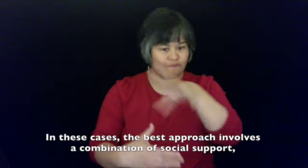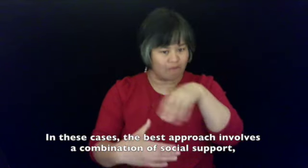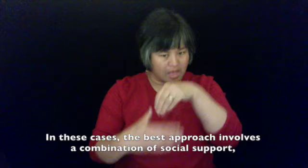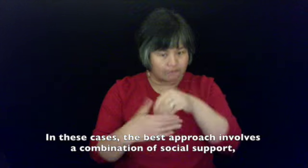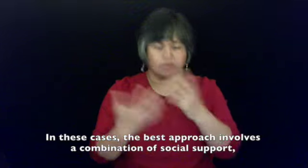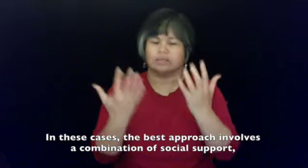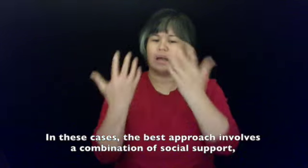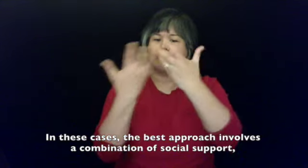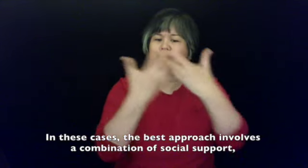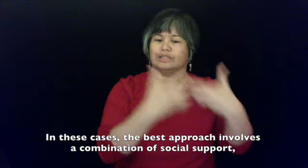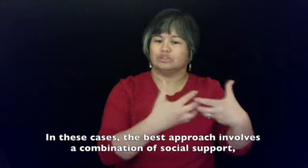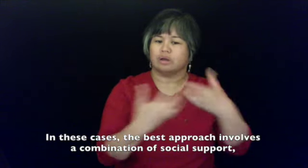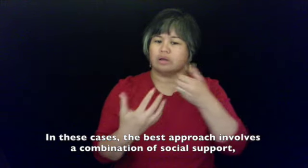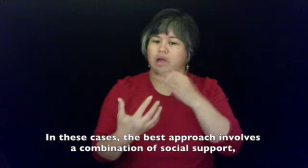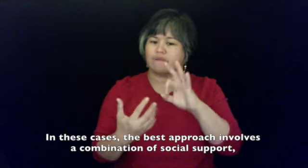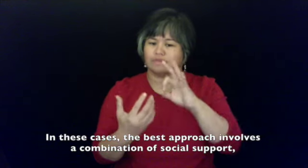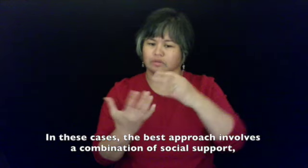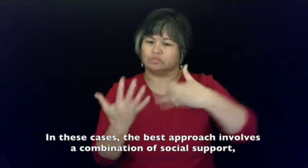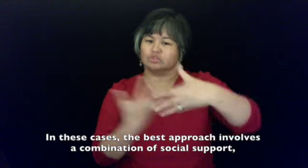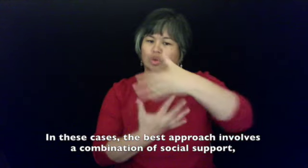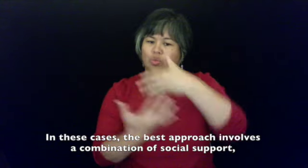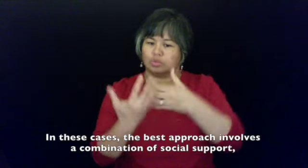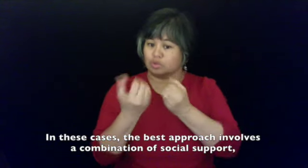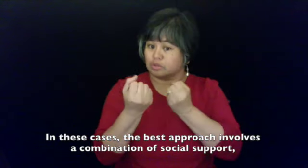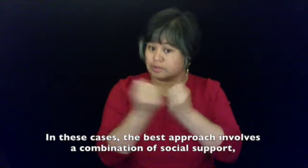a combination of social support,